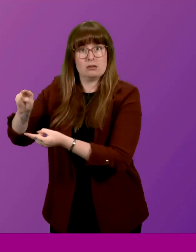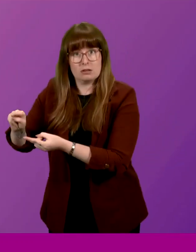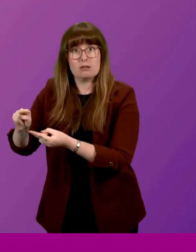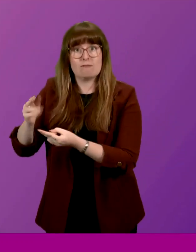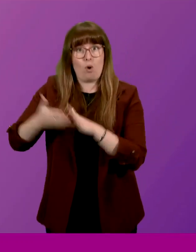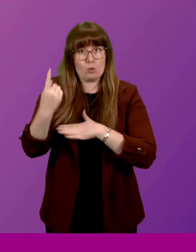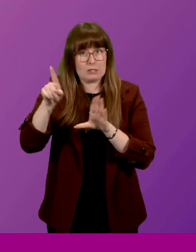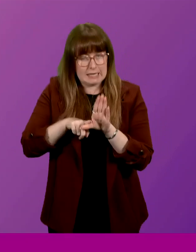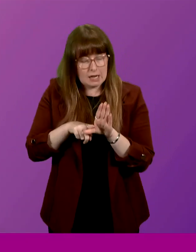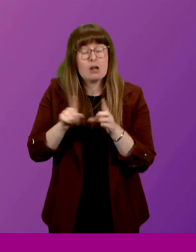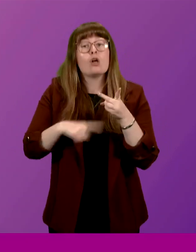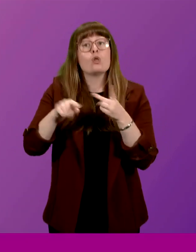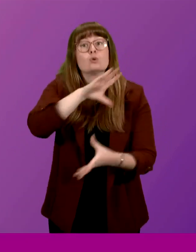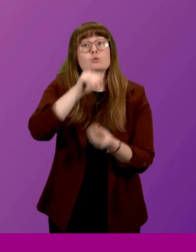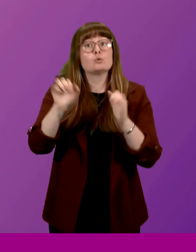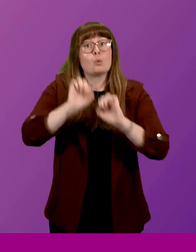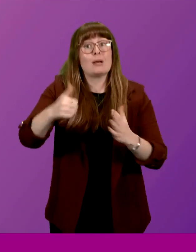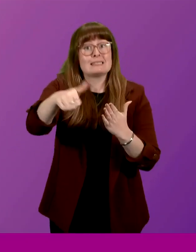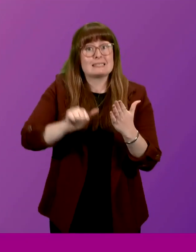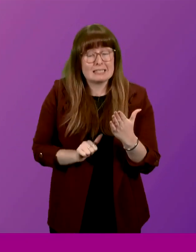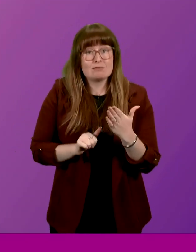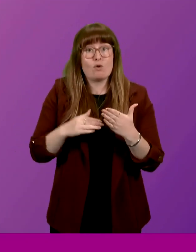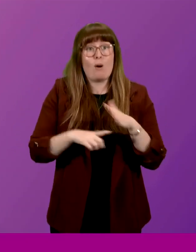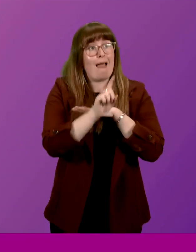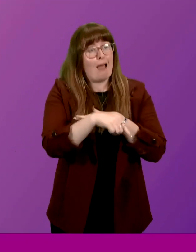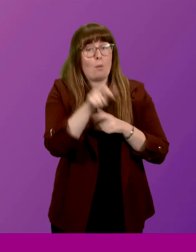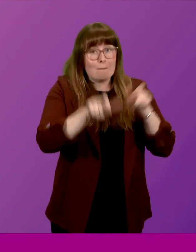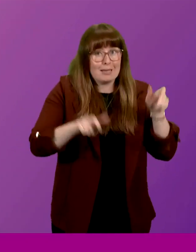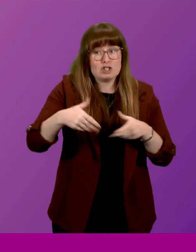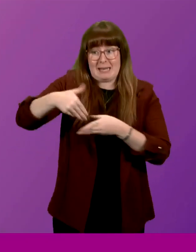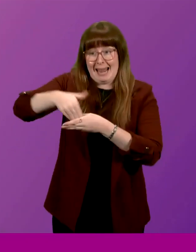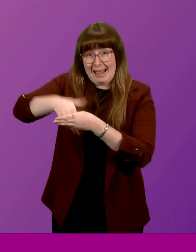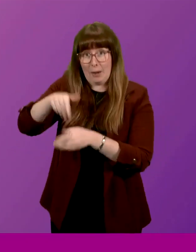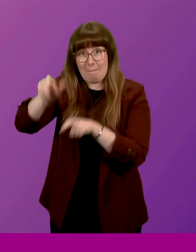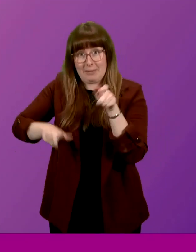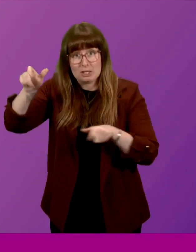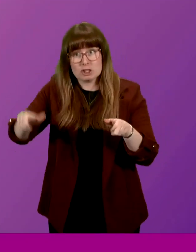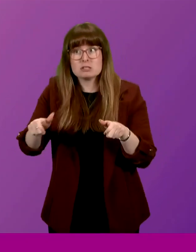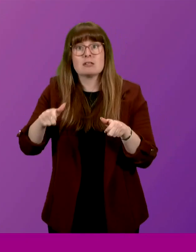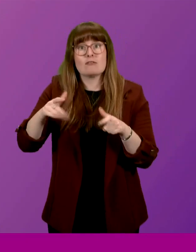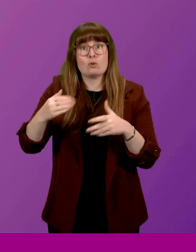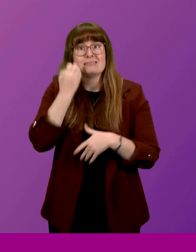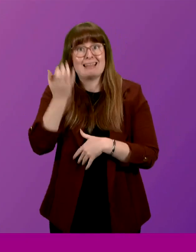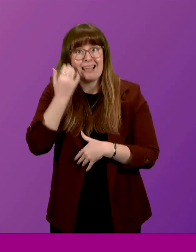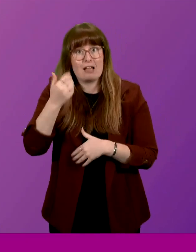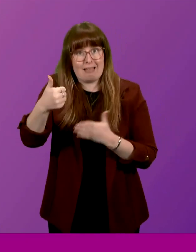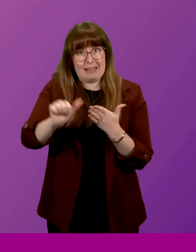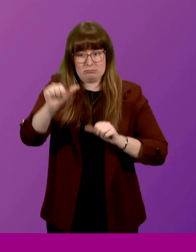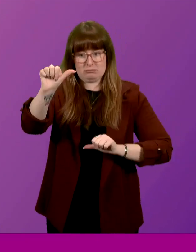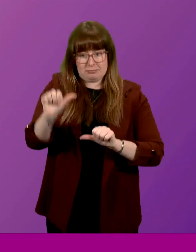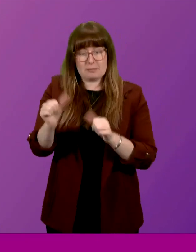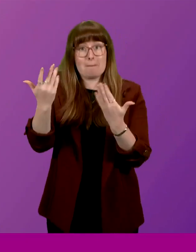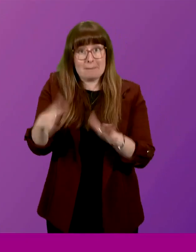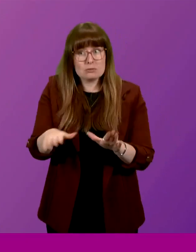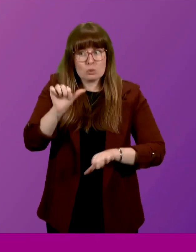year. The total waiting list for outpatients and inpatients and day case lists have decreased. So progress has been